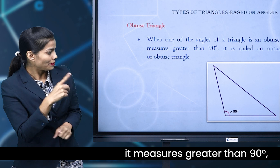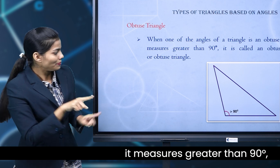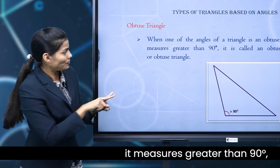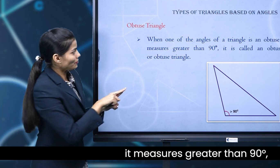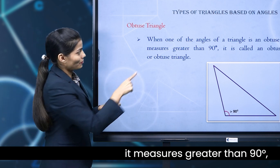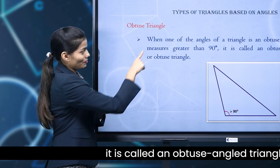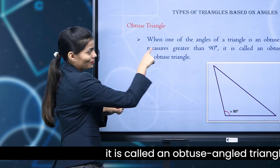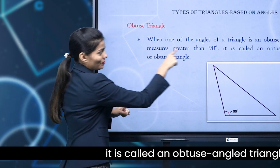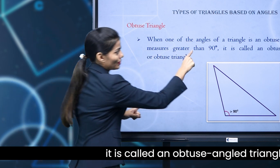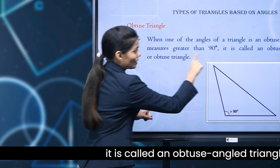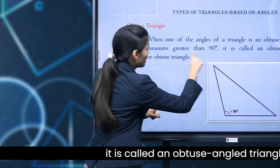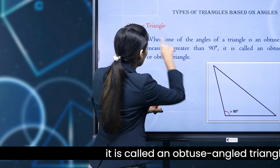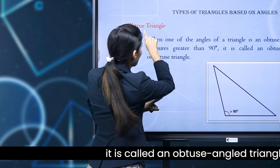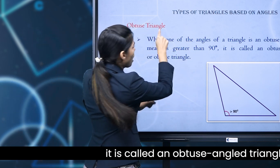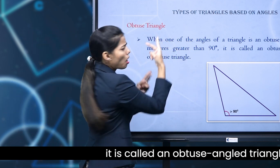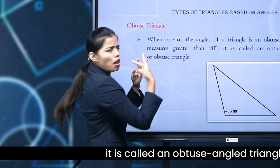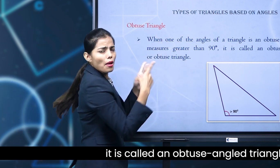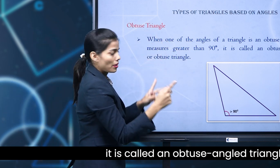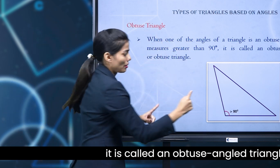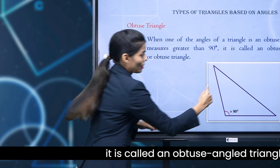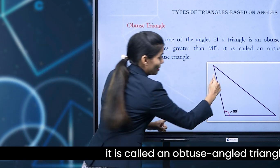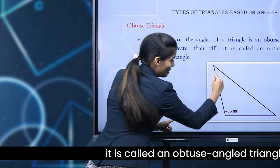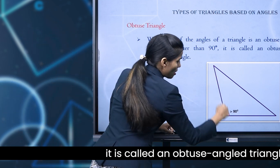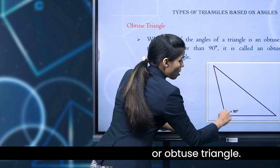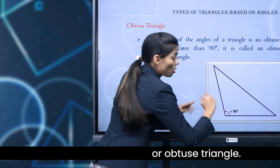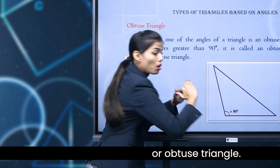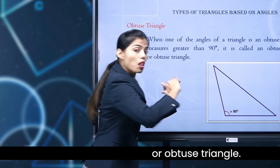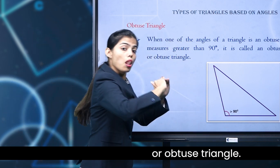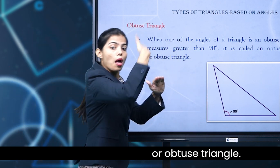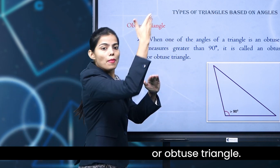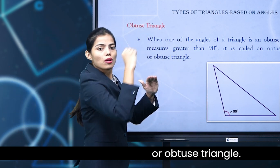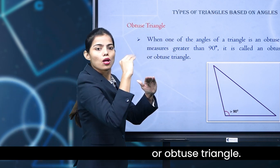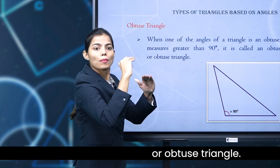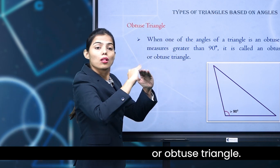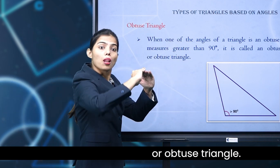degrees, it is called an obtuse angle triangle or obtuse triangle.